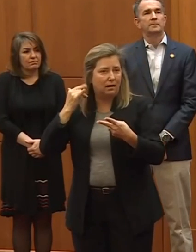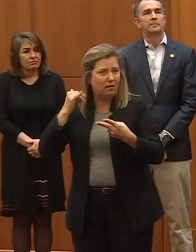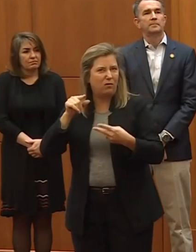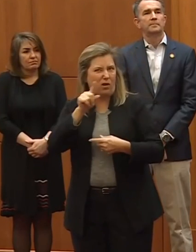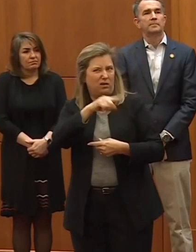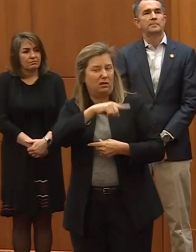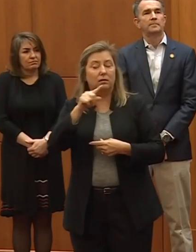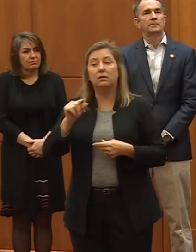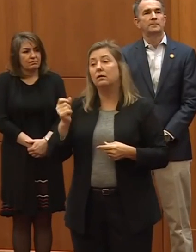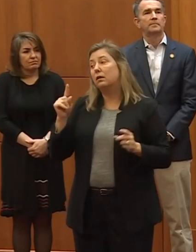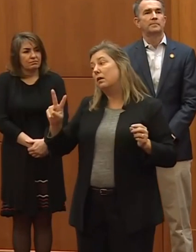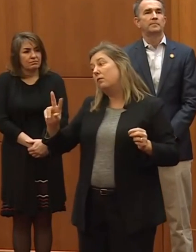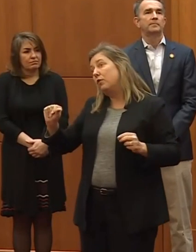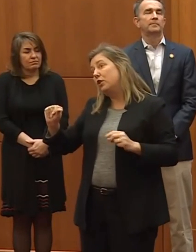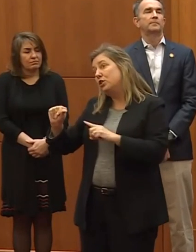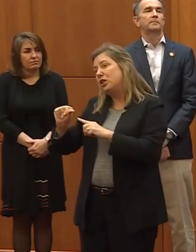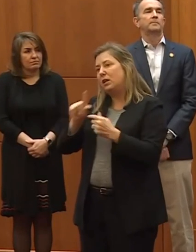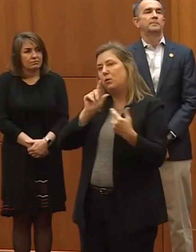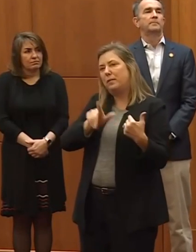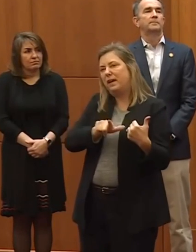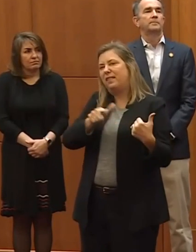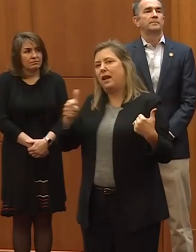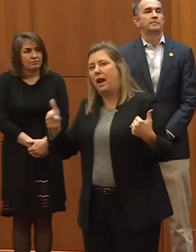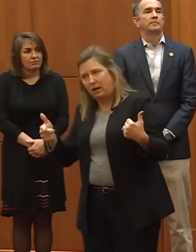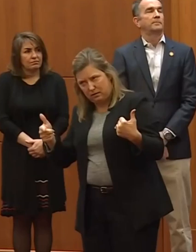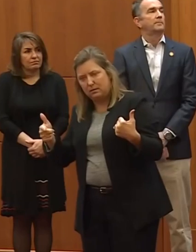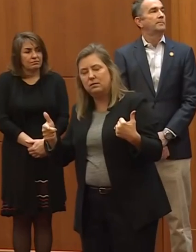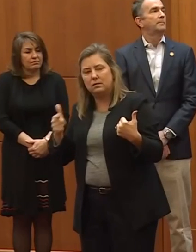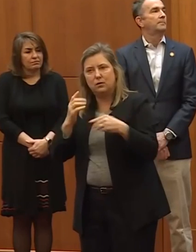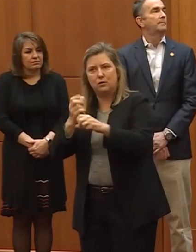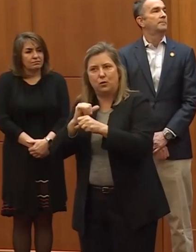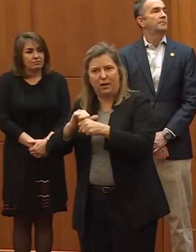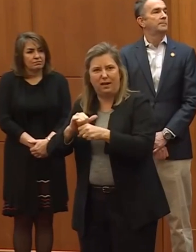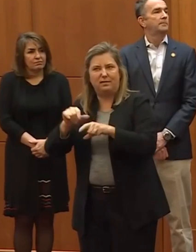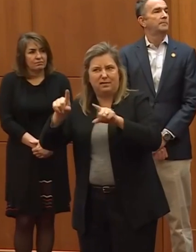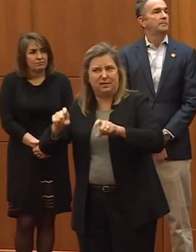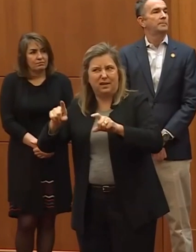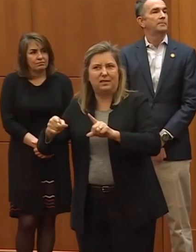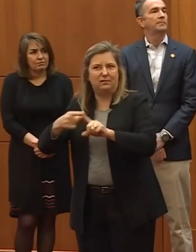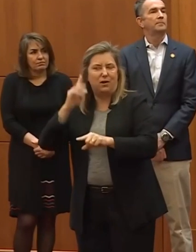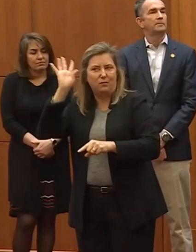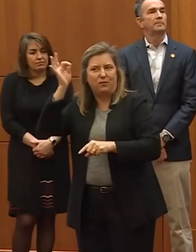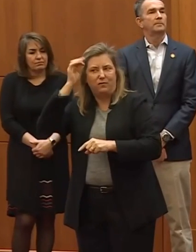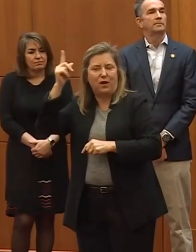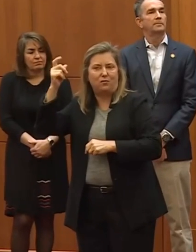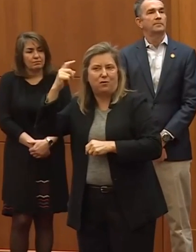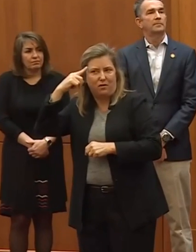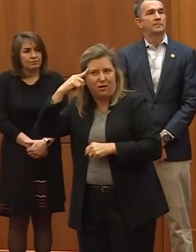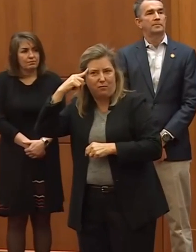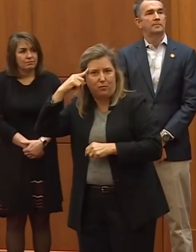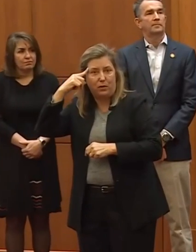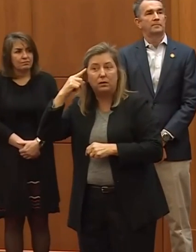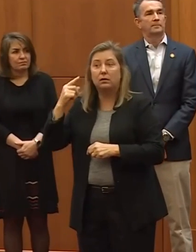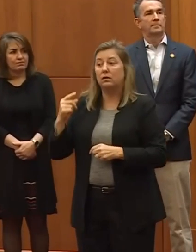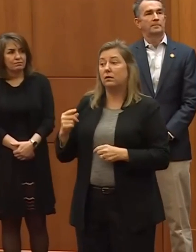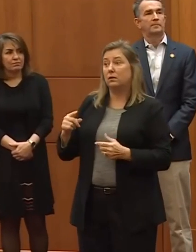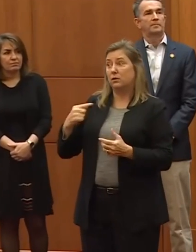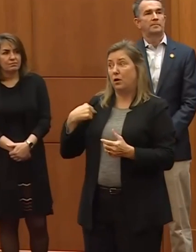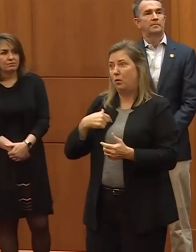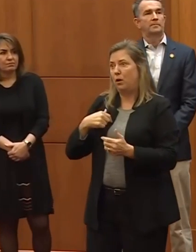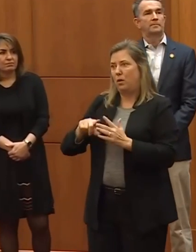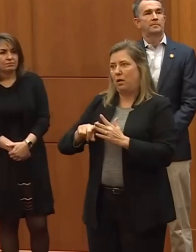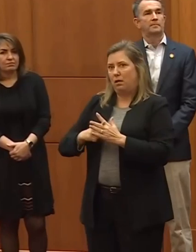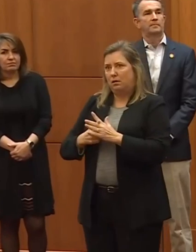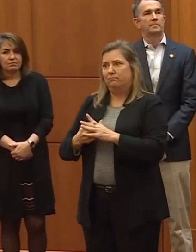But Virginia is in that next phase that should get those tests from the federal government. So we will be ramping up our